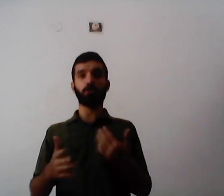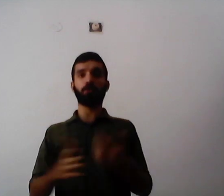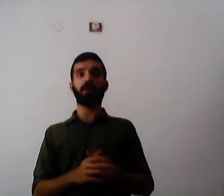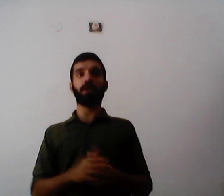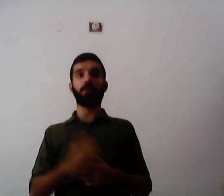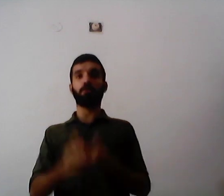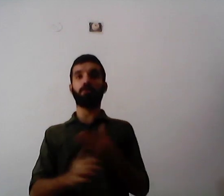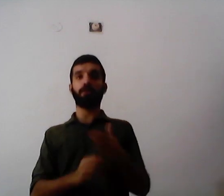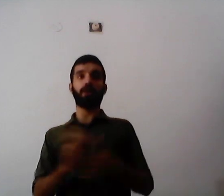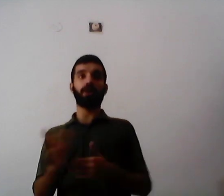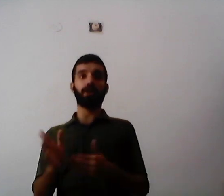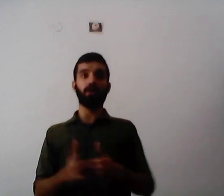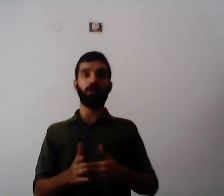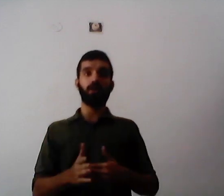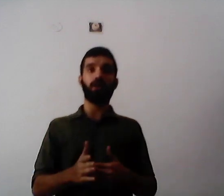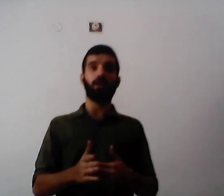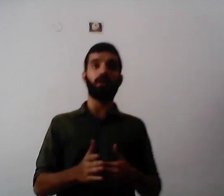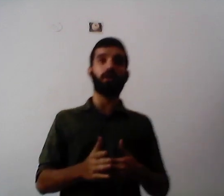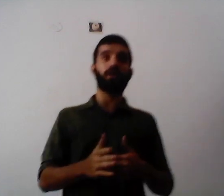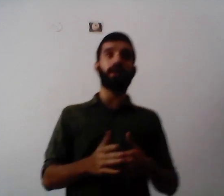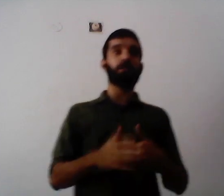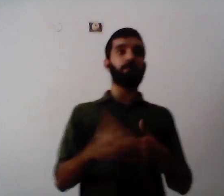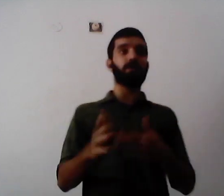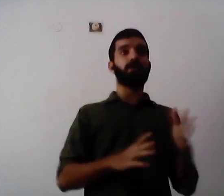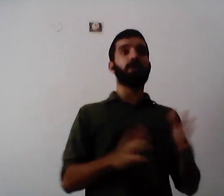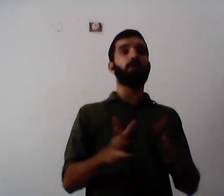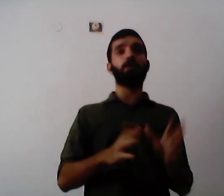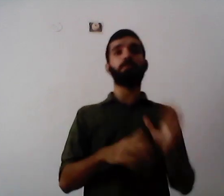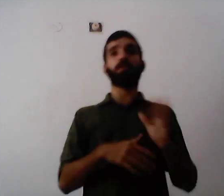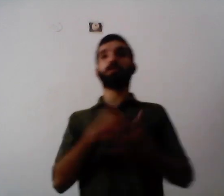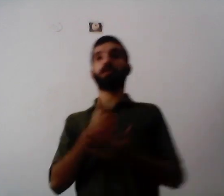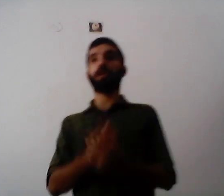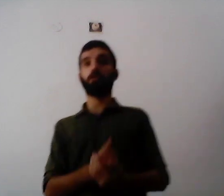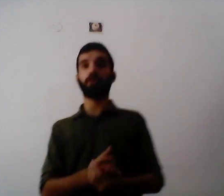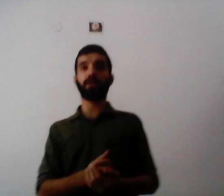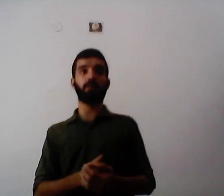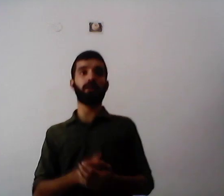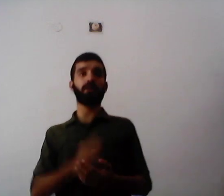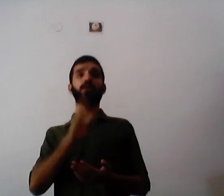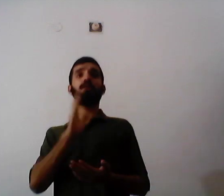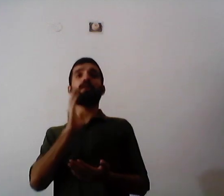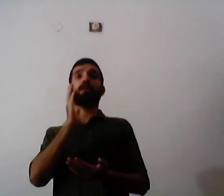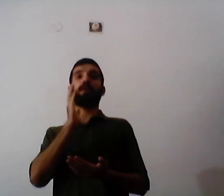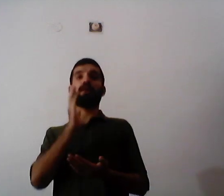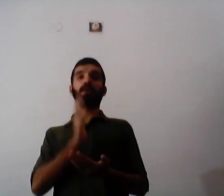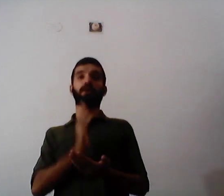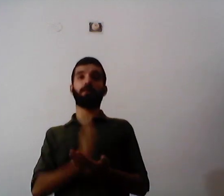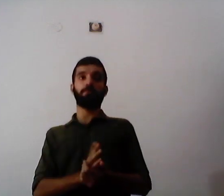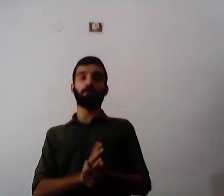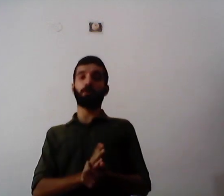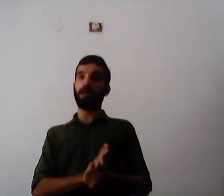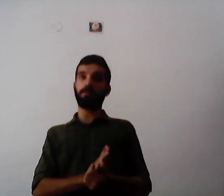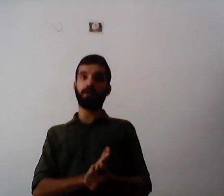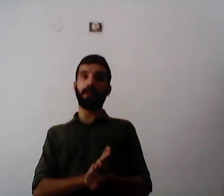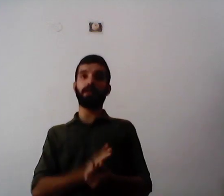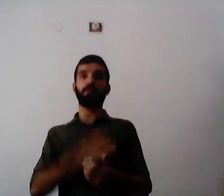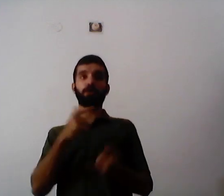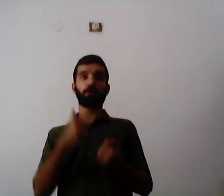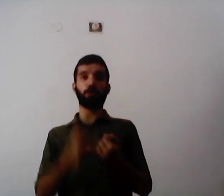that I'm not writing expressions and all. I'm just sticking to the explanation. So after that, we saw what